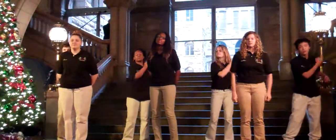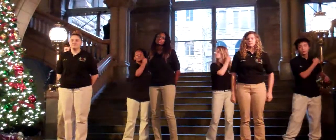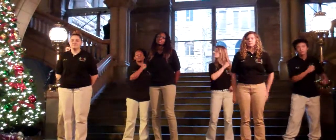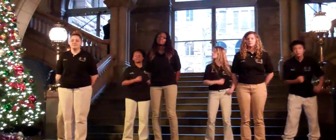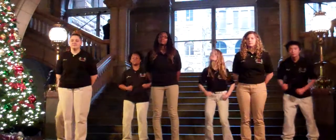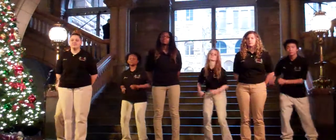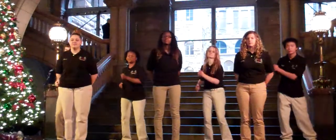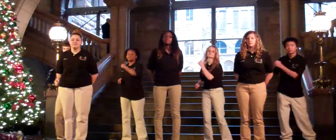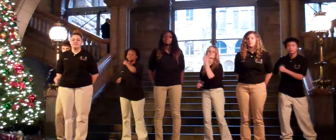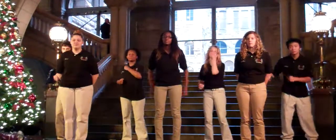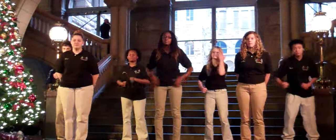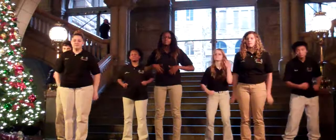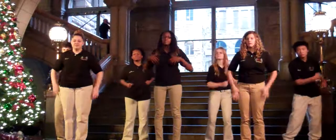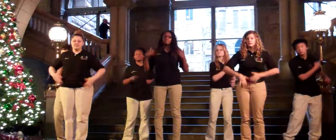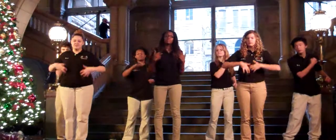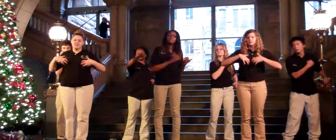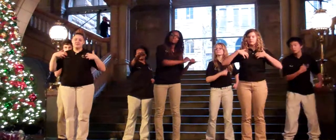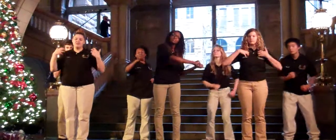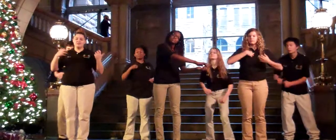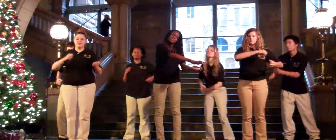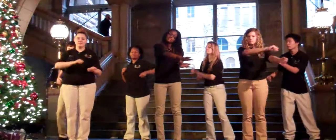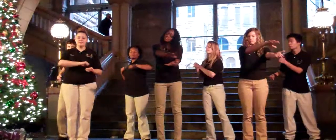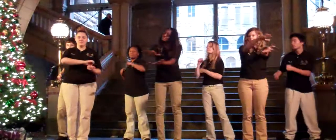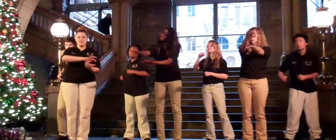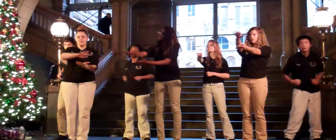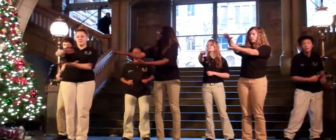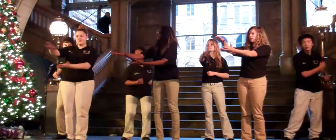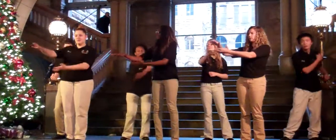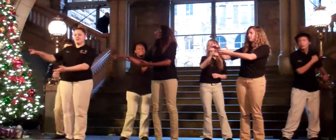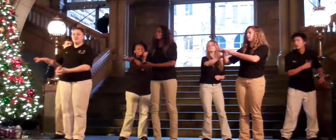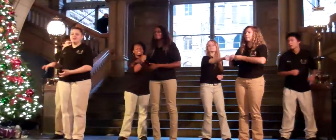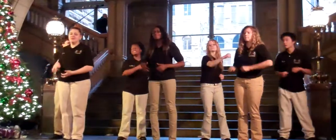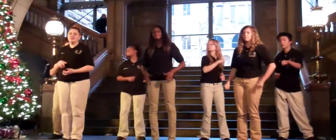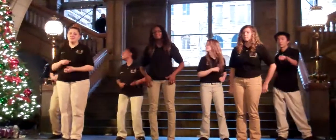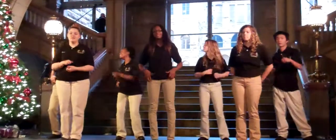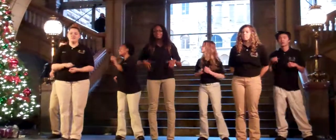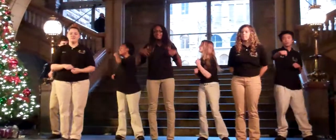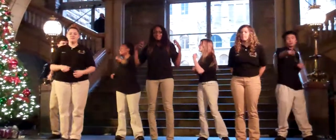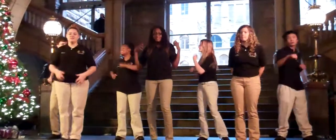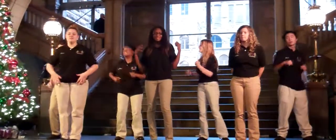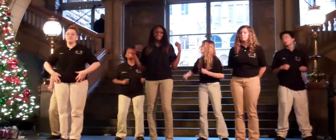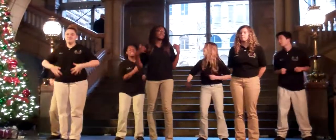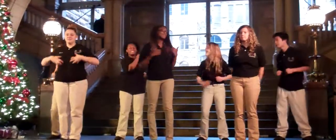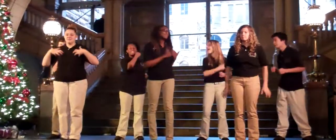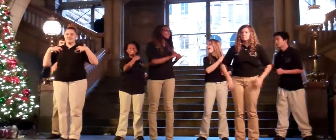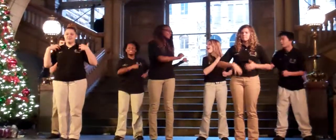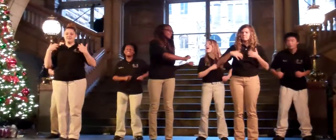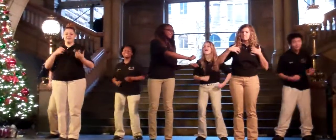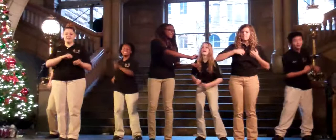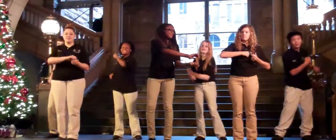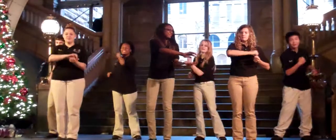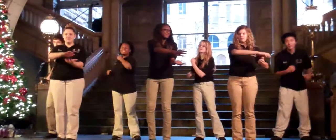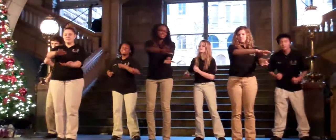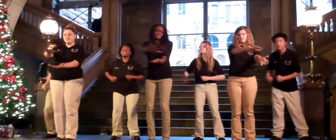I'm passing through